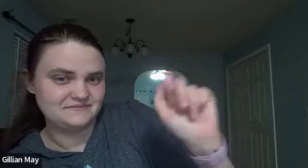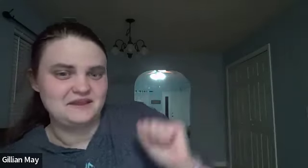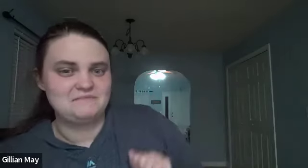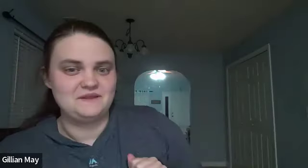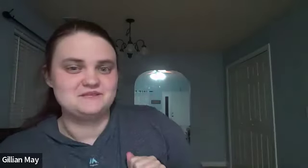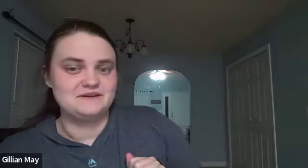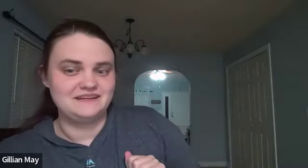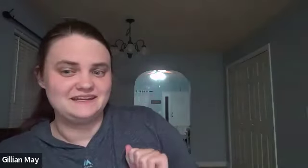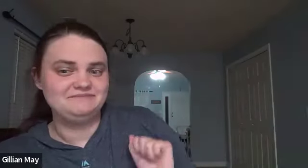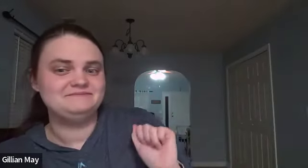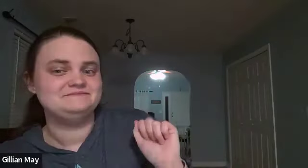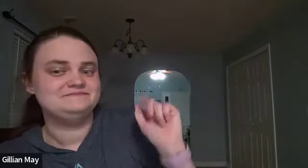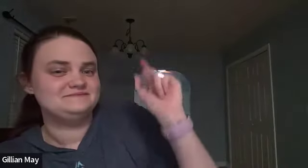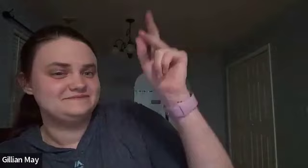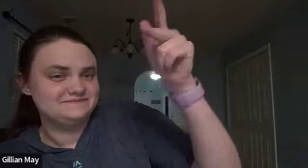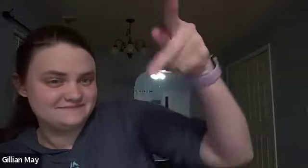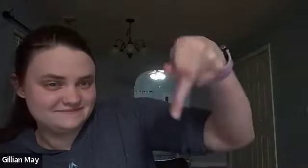Okay, I'm gonna spell it again.